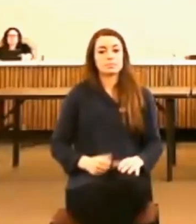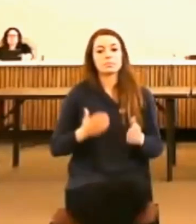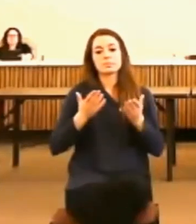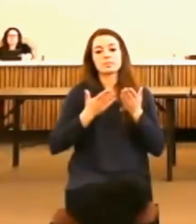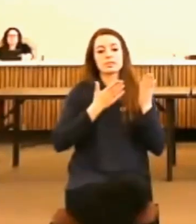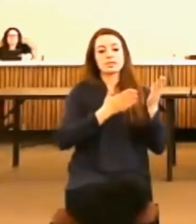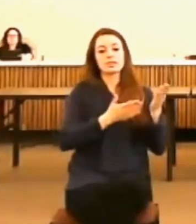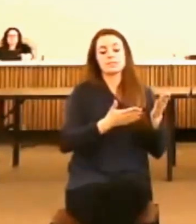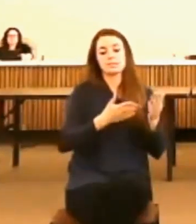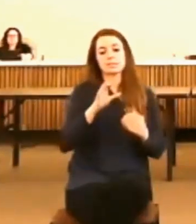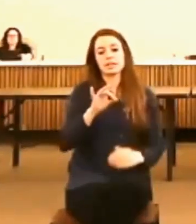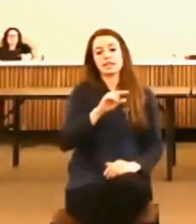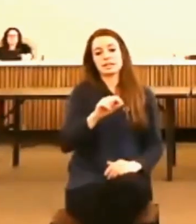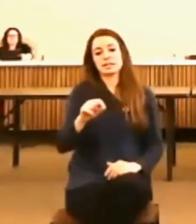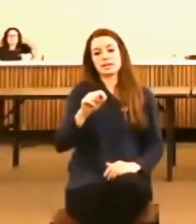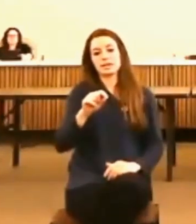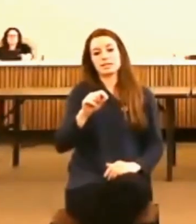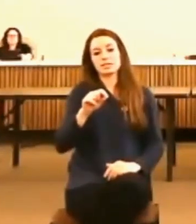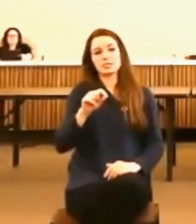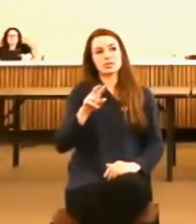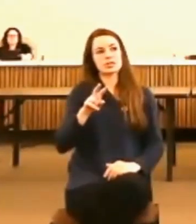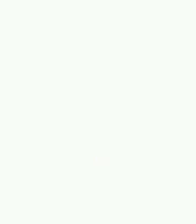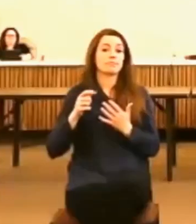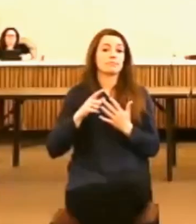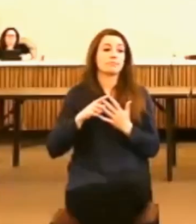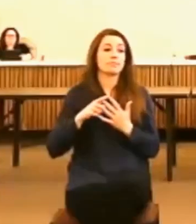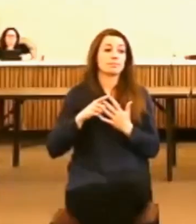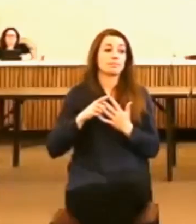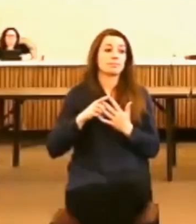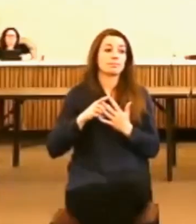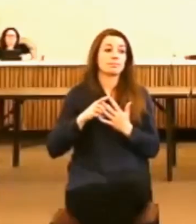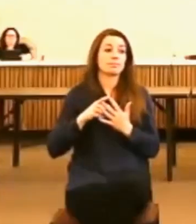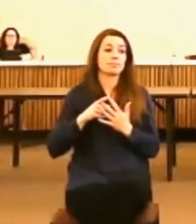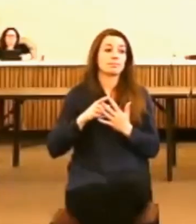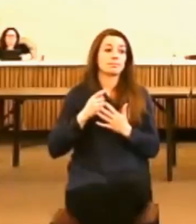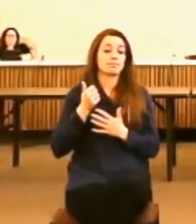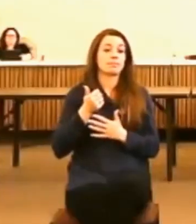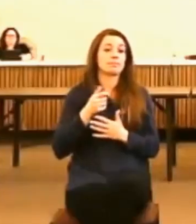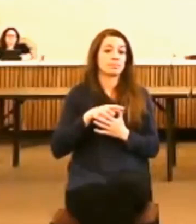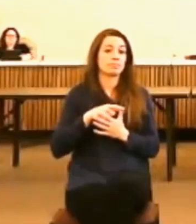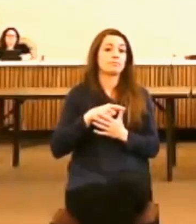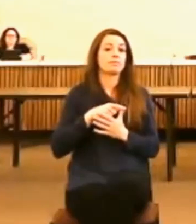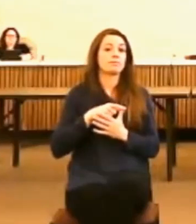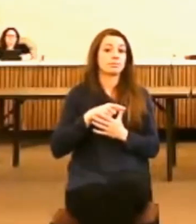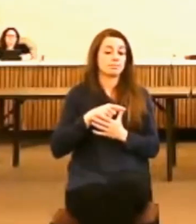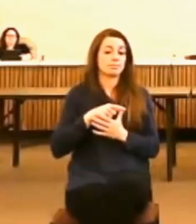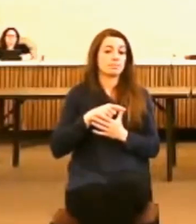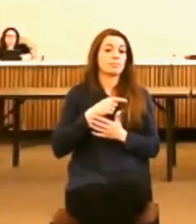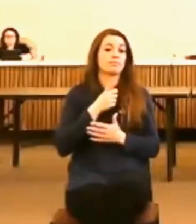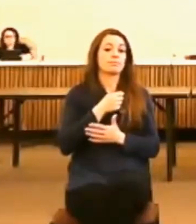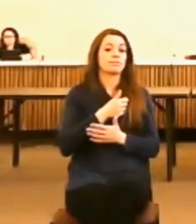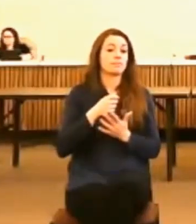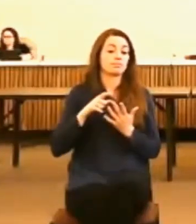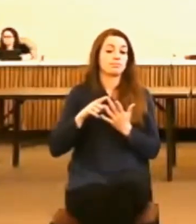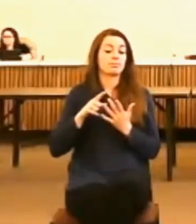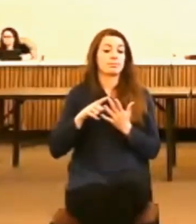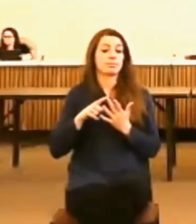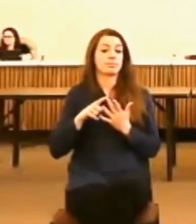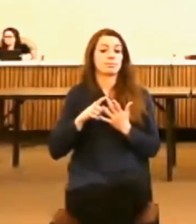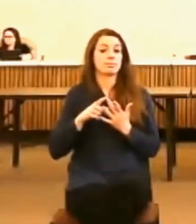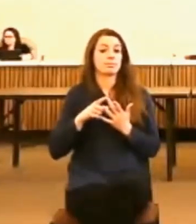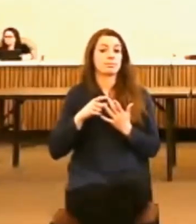as many as 300,000 people died. People were forced to leave their place of